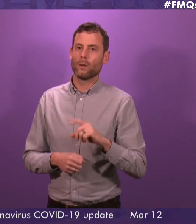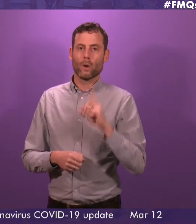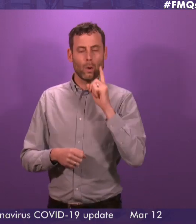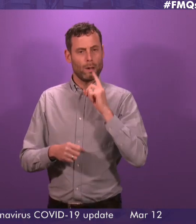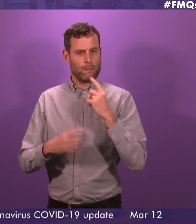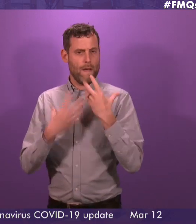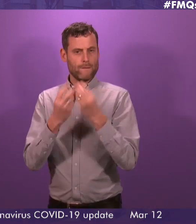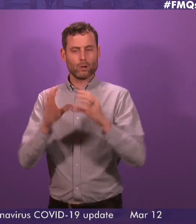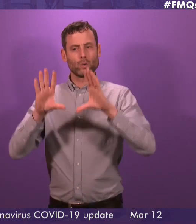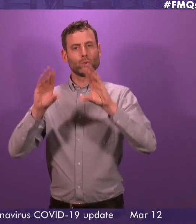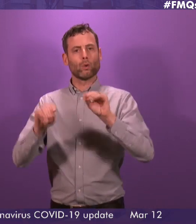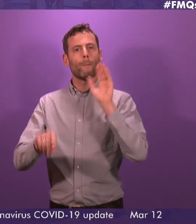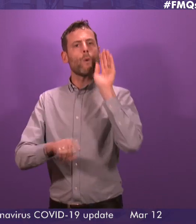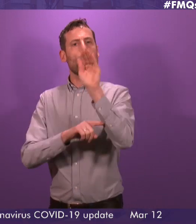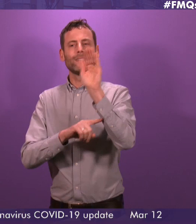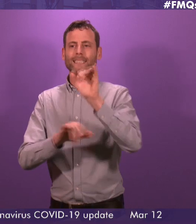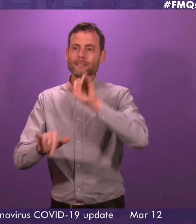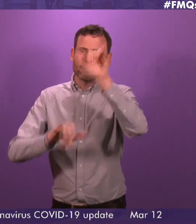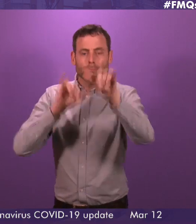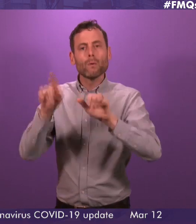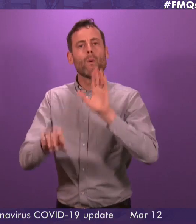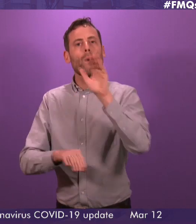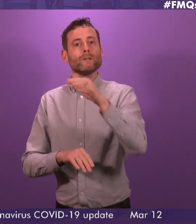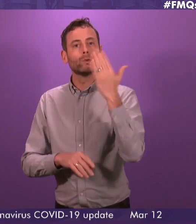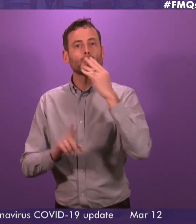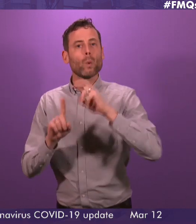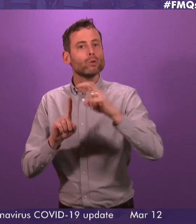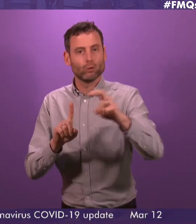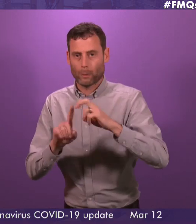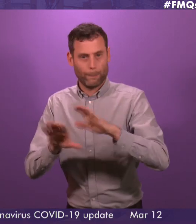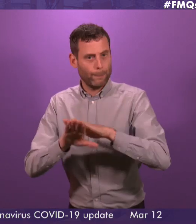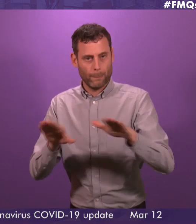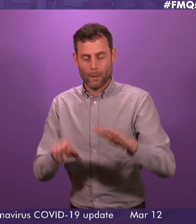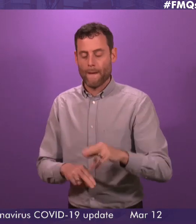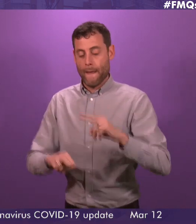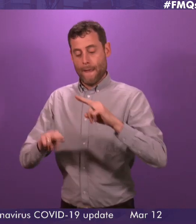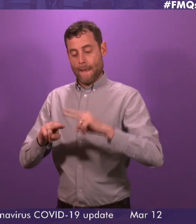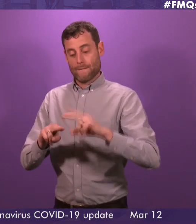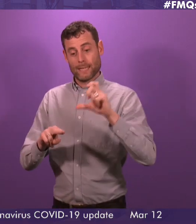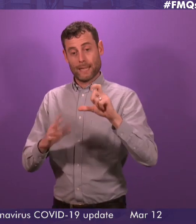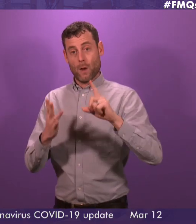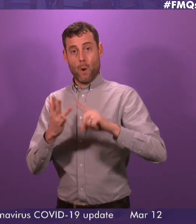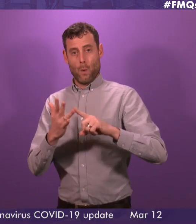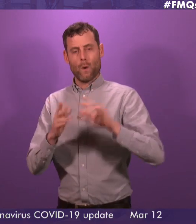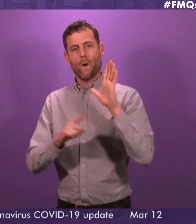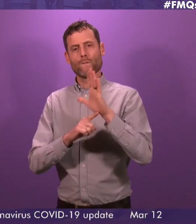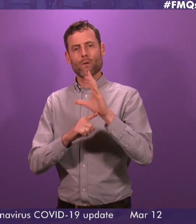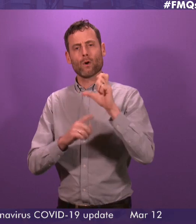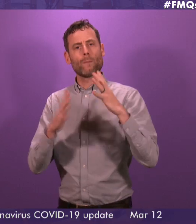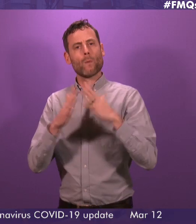school trips, and the Foreign and Commonwealth Office travel advice will align